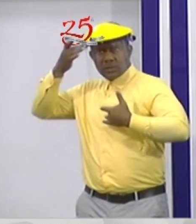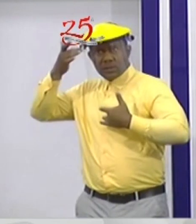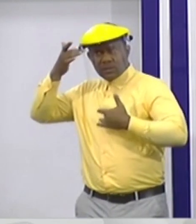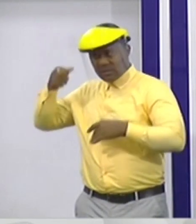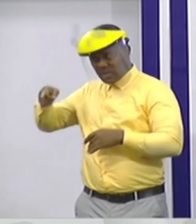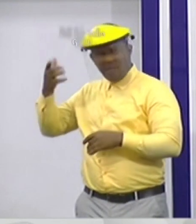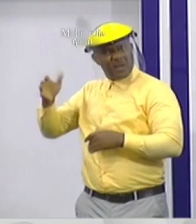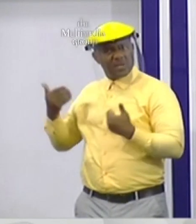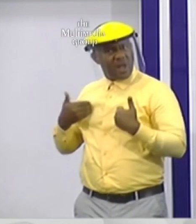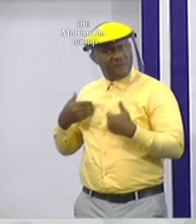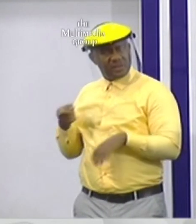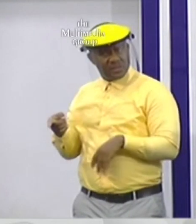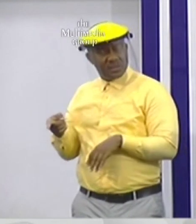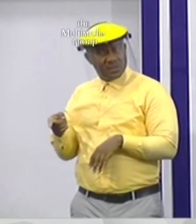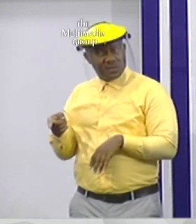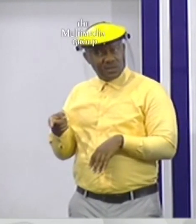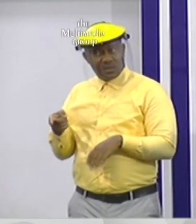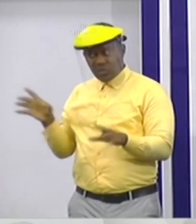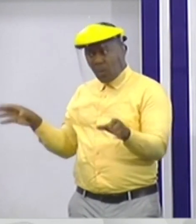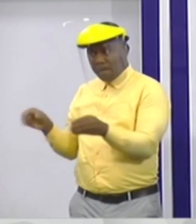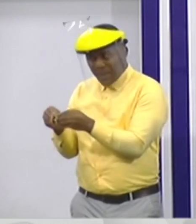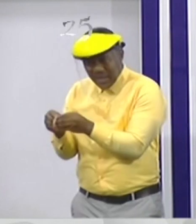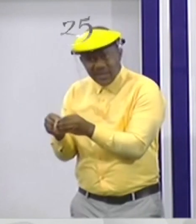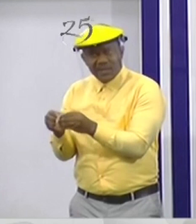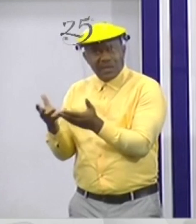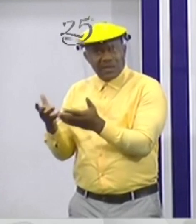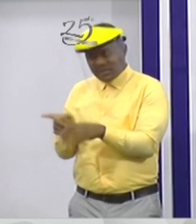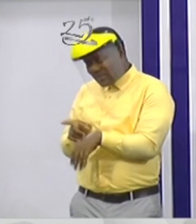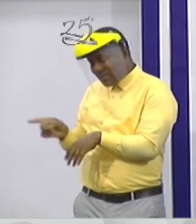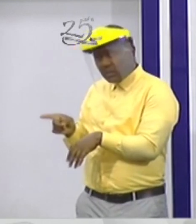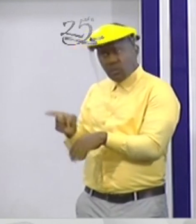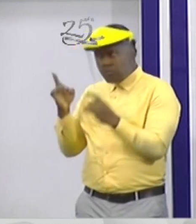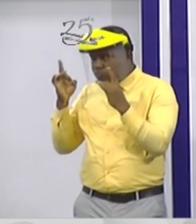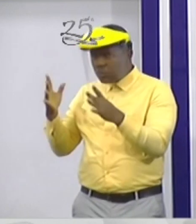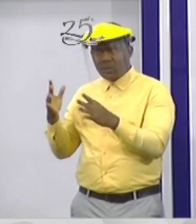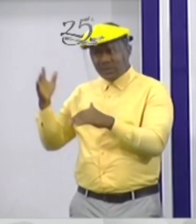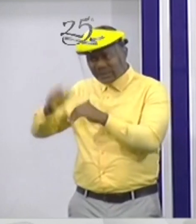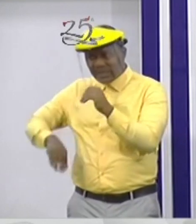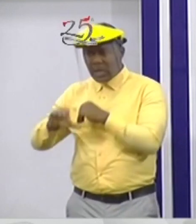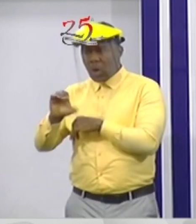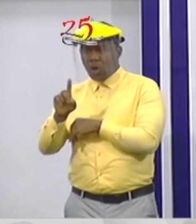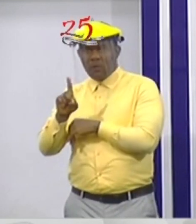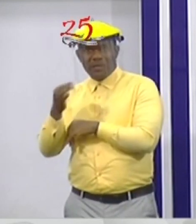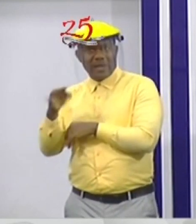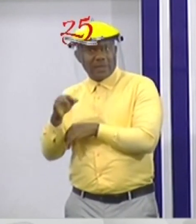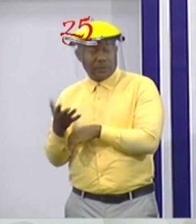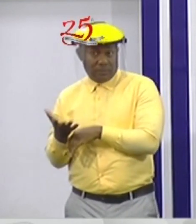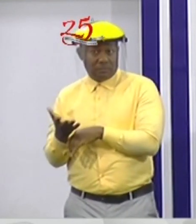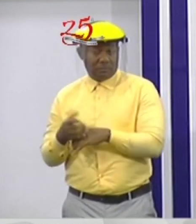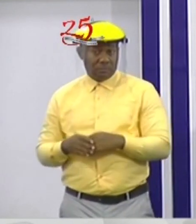disease conditions that also very life-threatening, and even more life-threatening than the